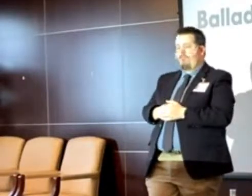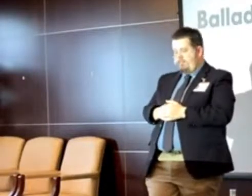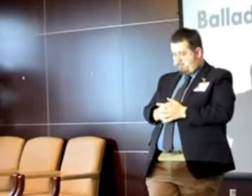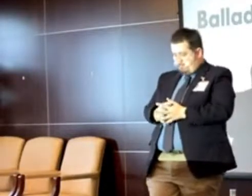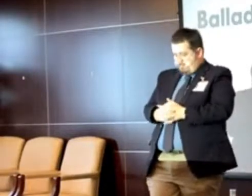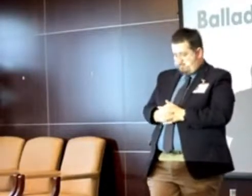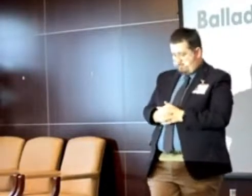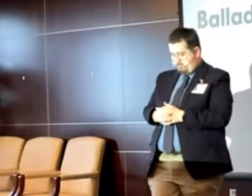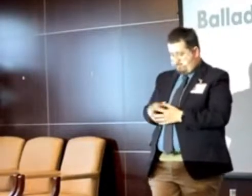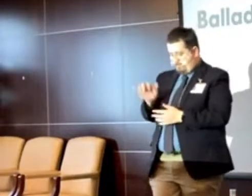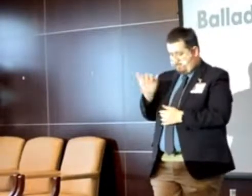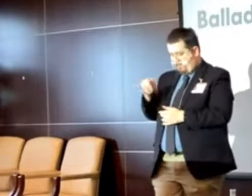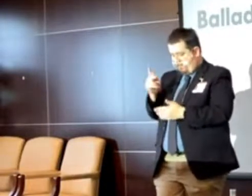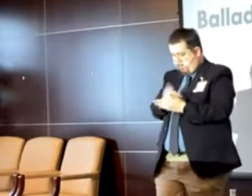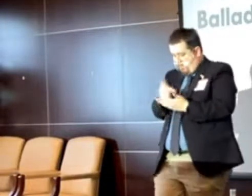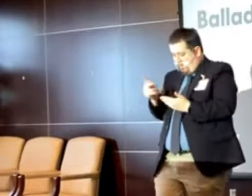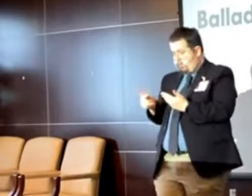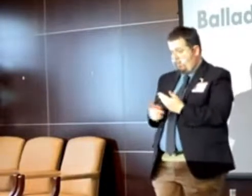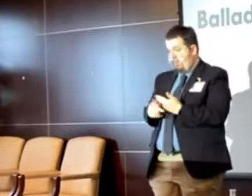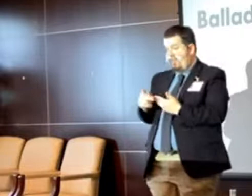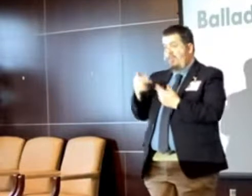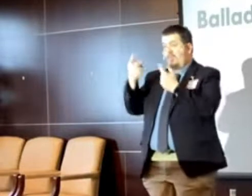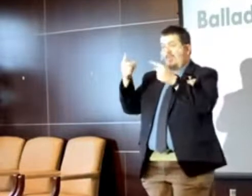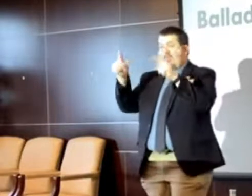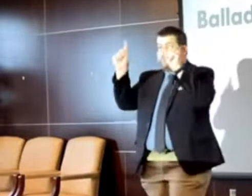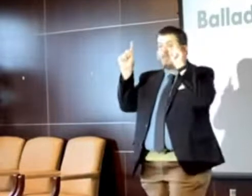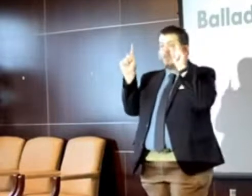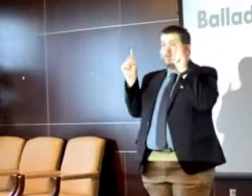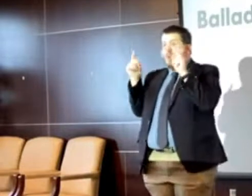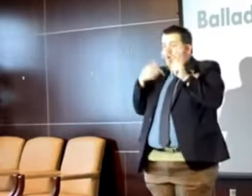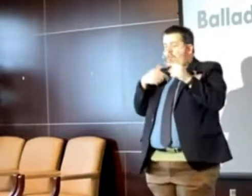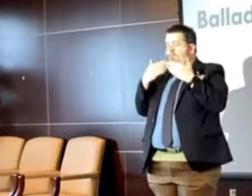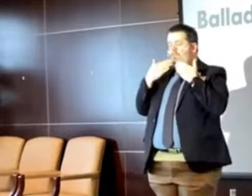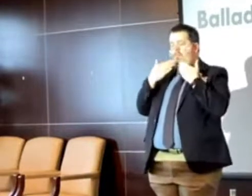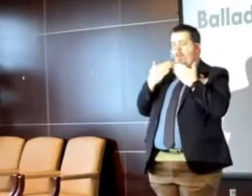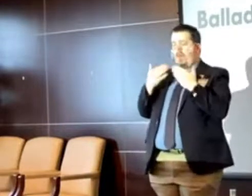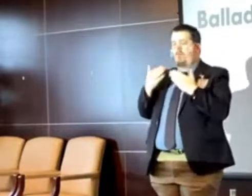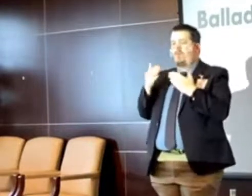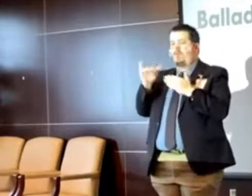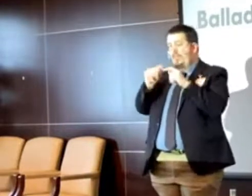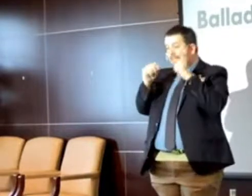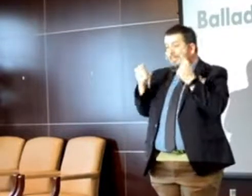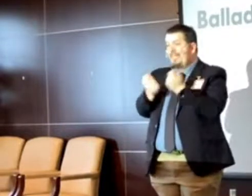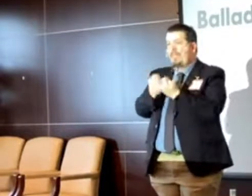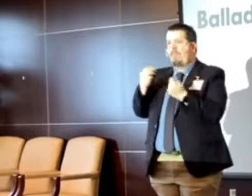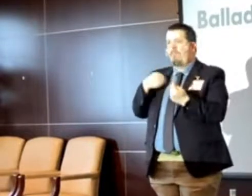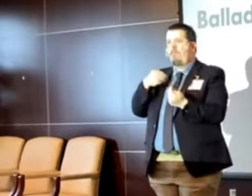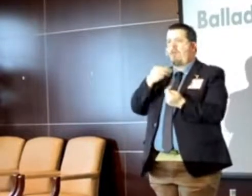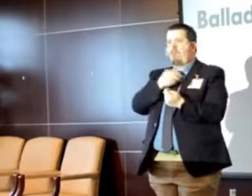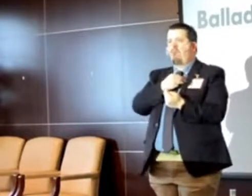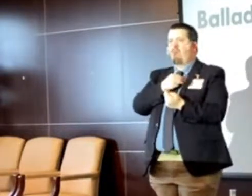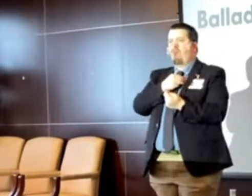I think that program has been very successful, and I'm very grateful for the team members who have